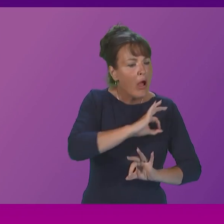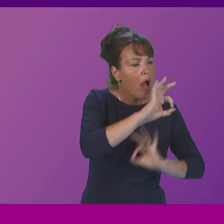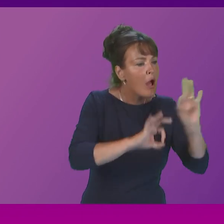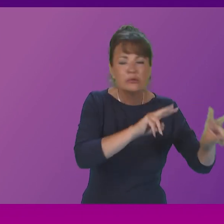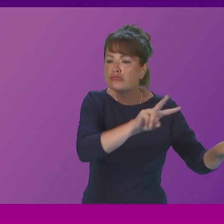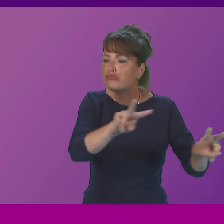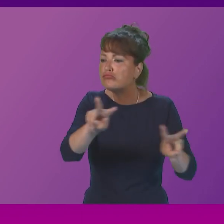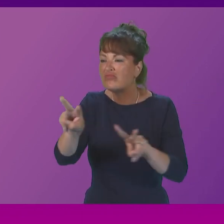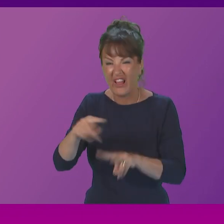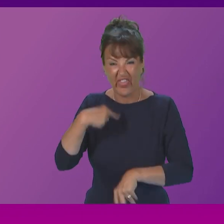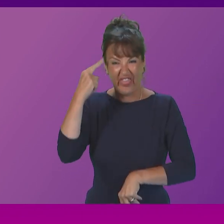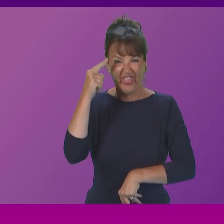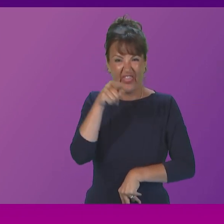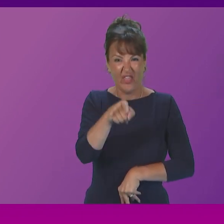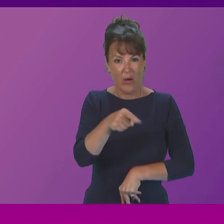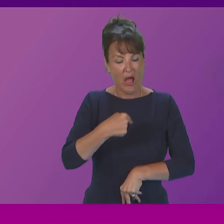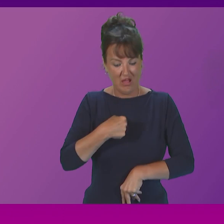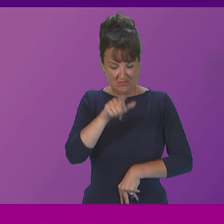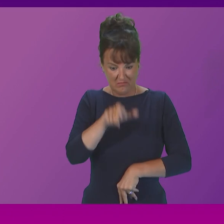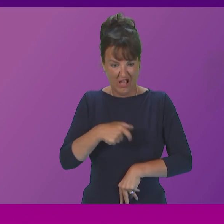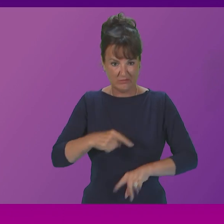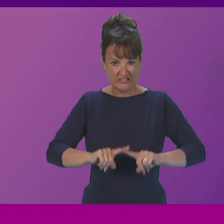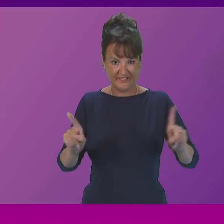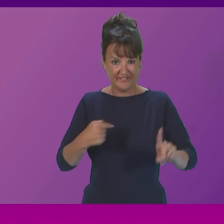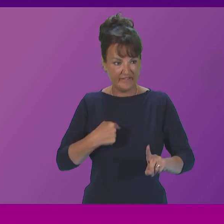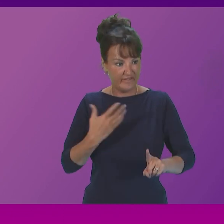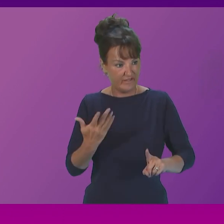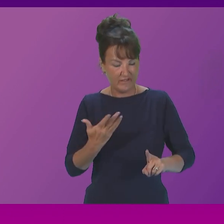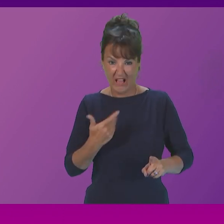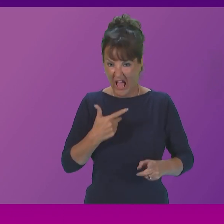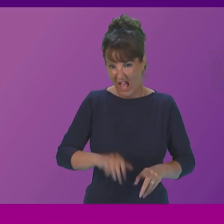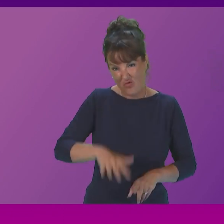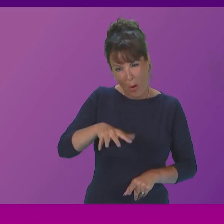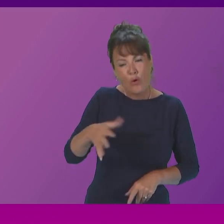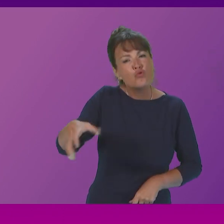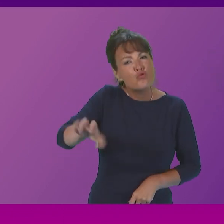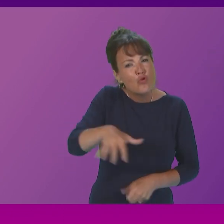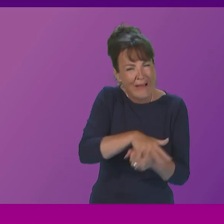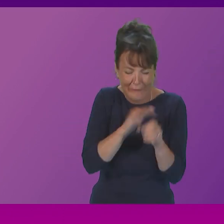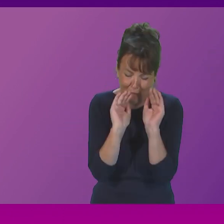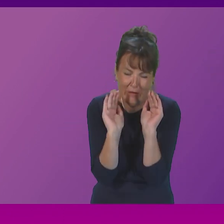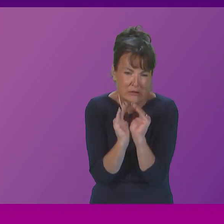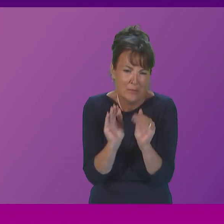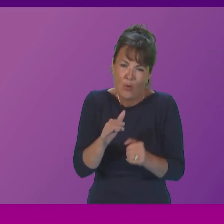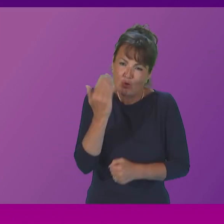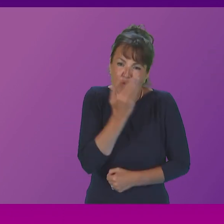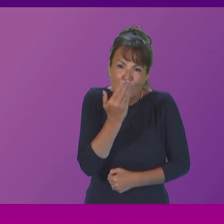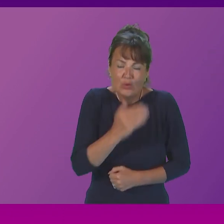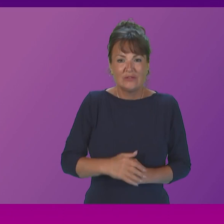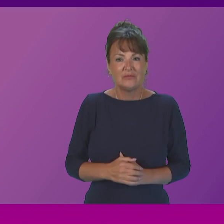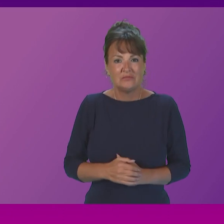and probably saw me as the person that looked a bit different from everyone else. I grew up in a rural area in a very small school